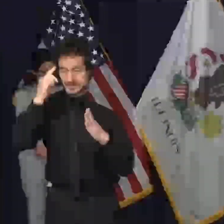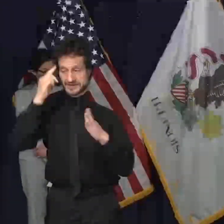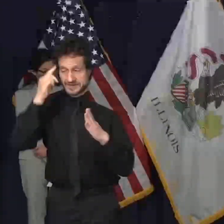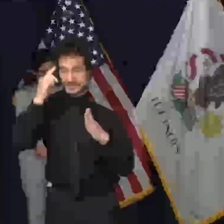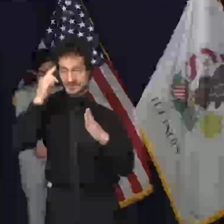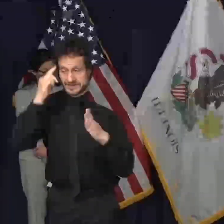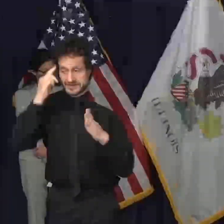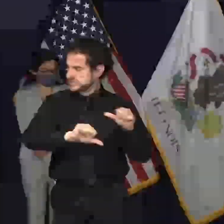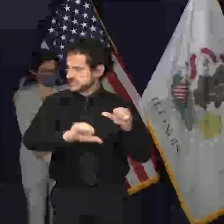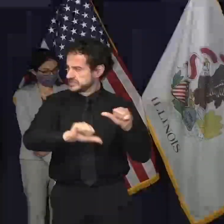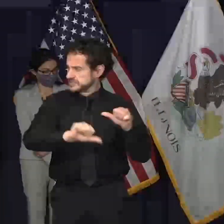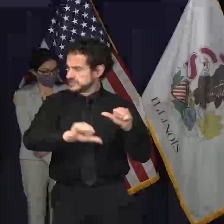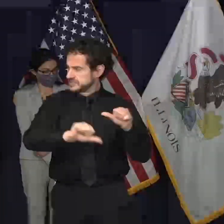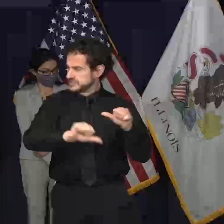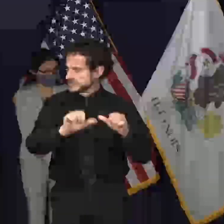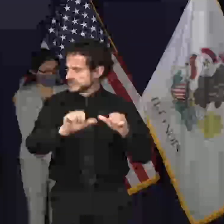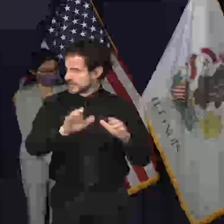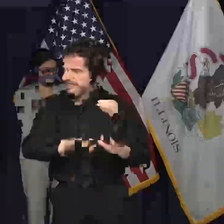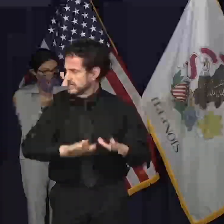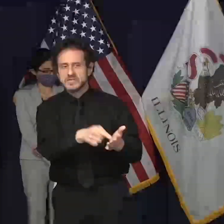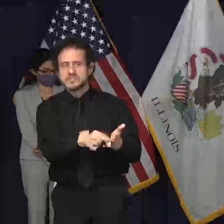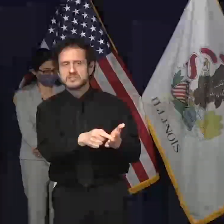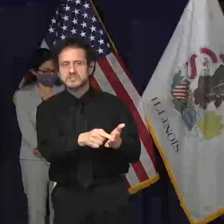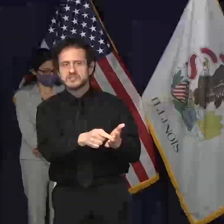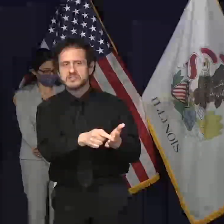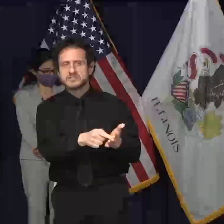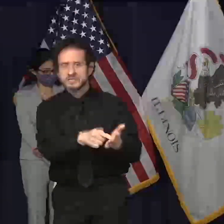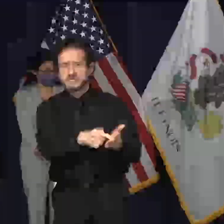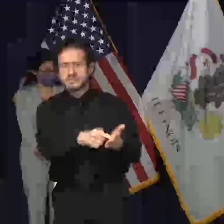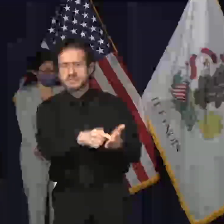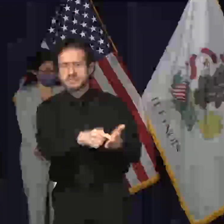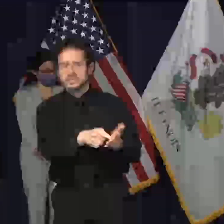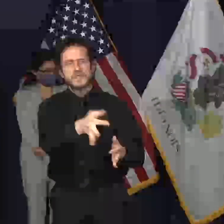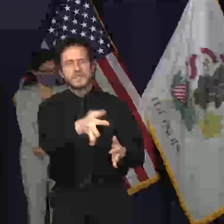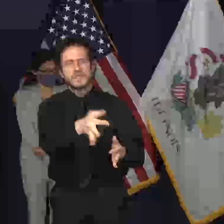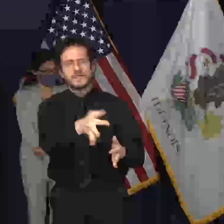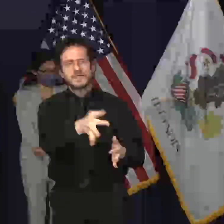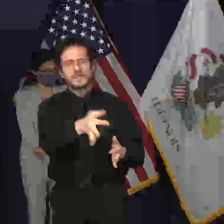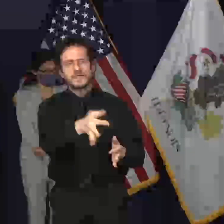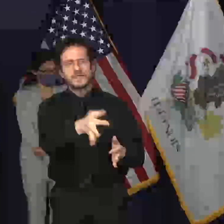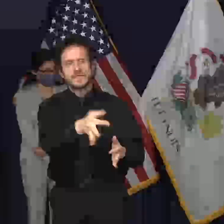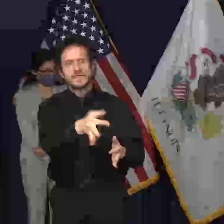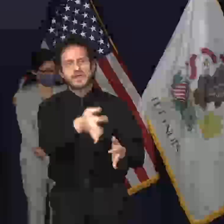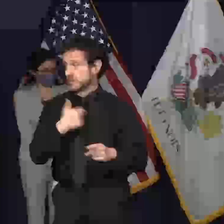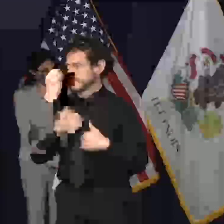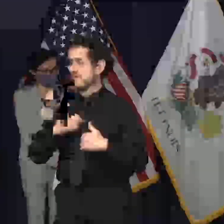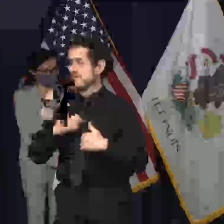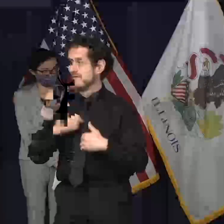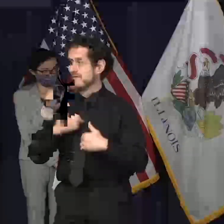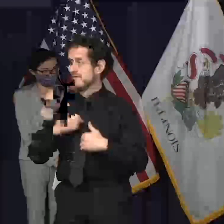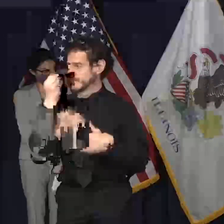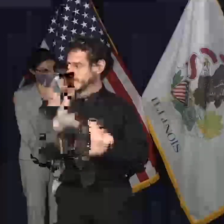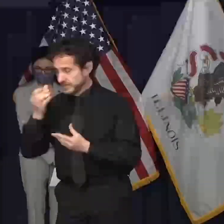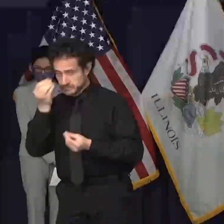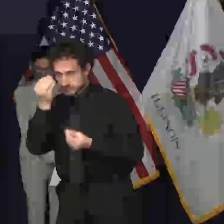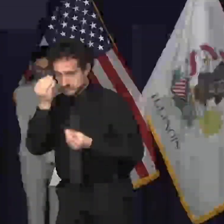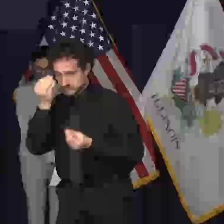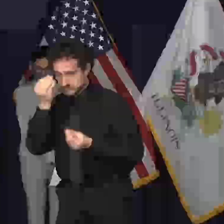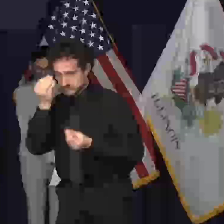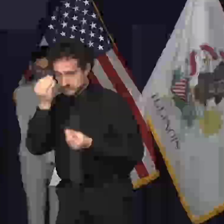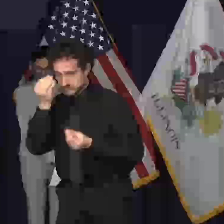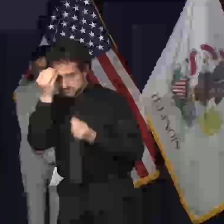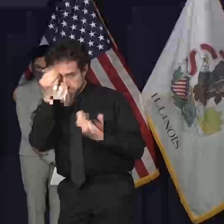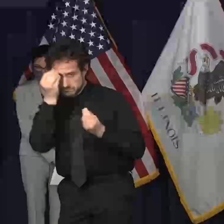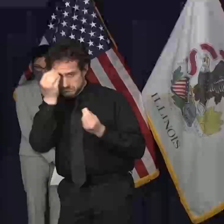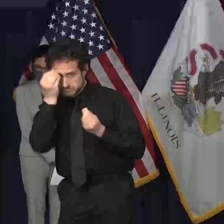as well. They're experts with us, and we have terrific ones here that we've shared with them. Cisco Cotto from WBBM